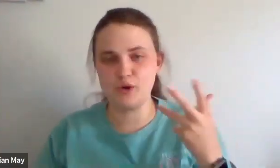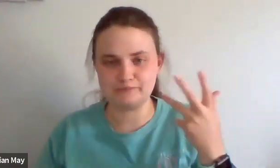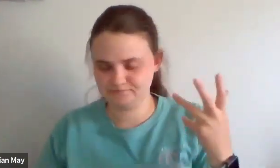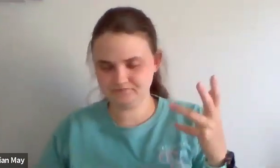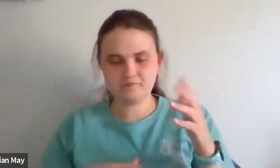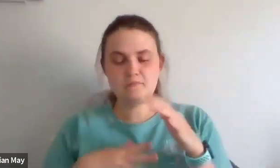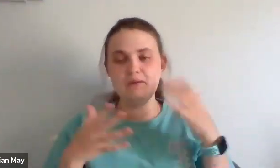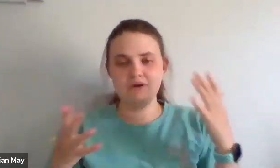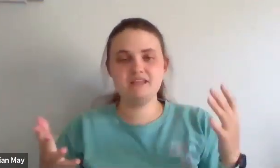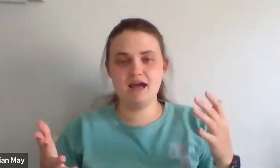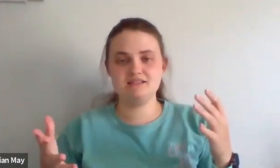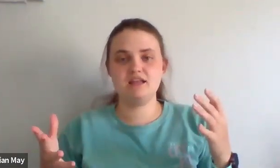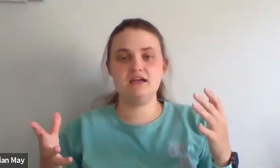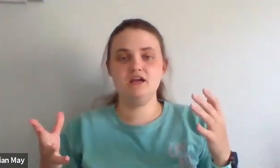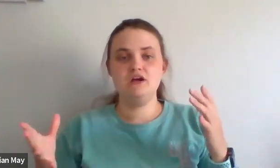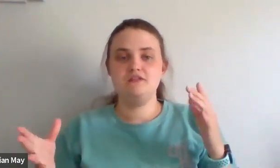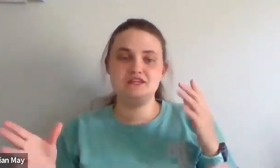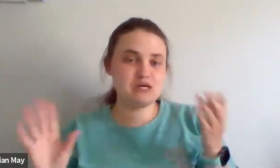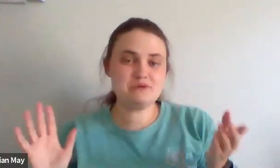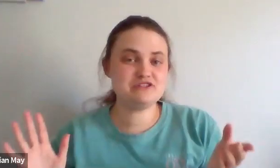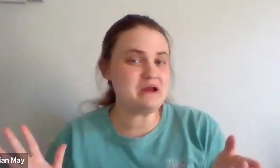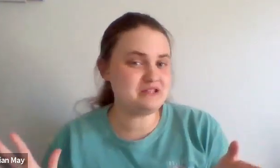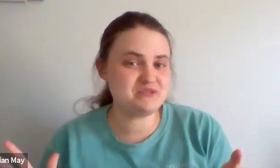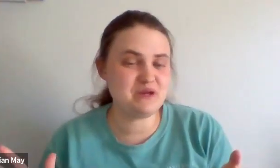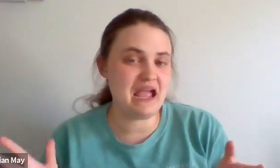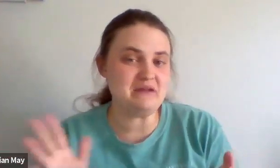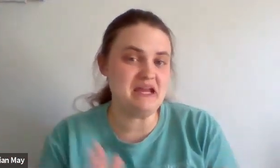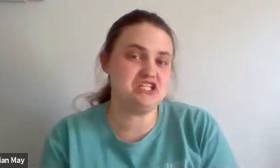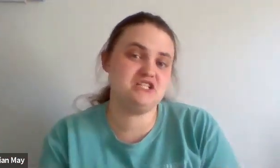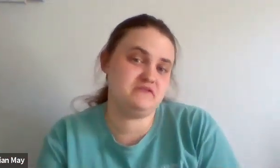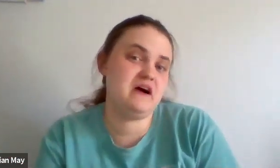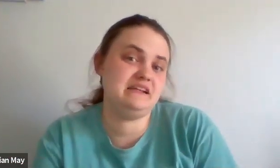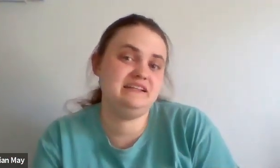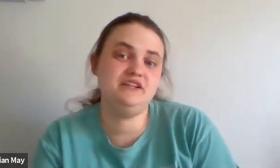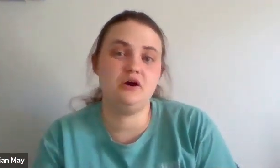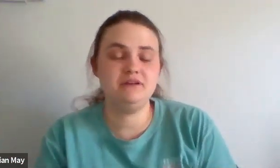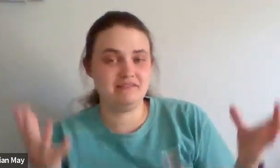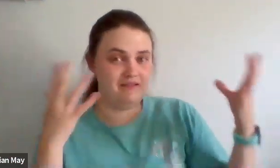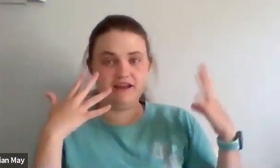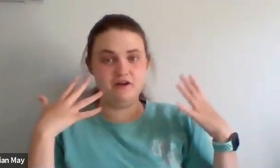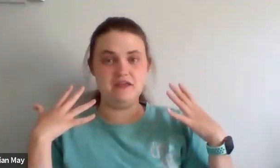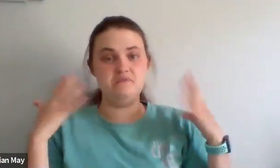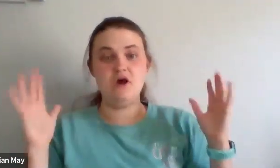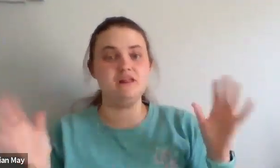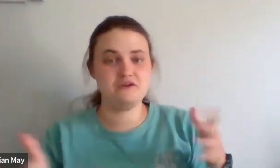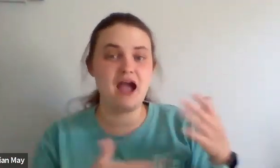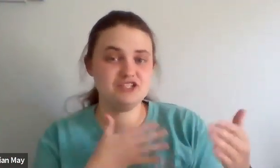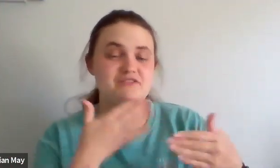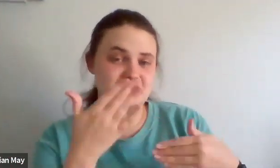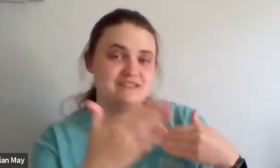So, but yes, like, the interpreters aren't just being animated just for fun and, getting the light on them. No, like, they're actually, that's